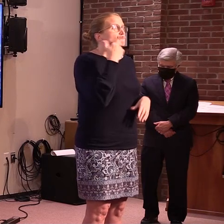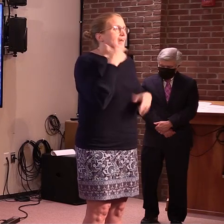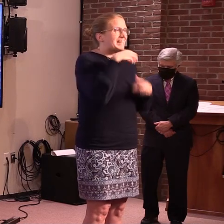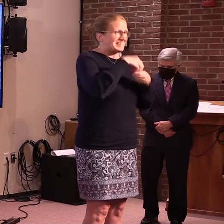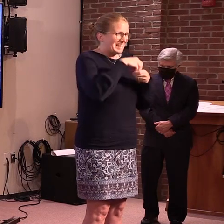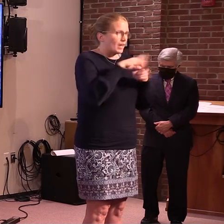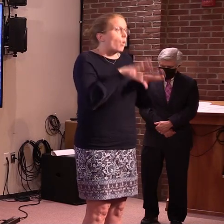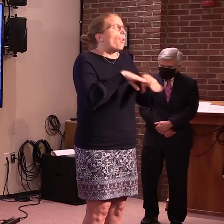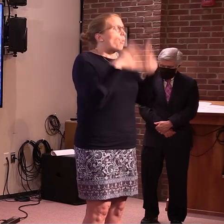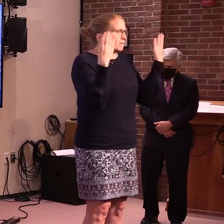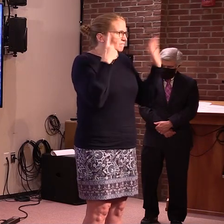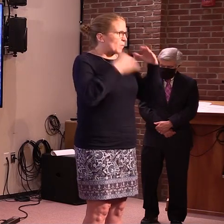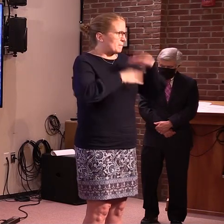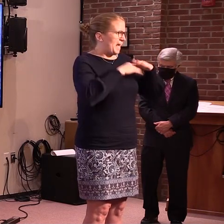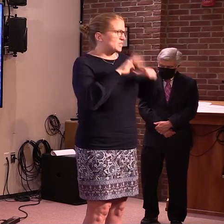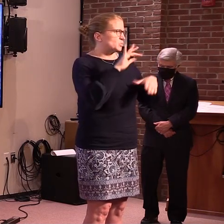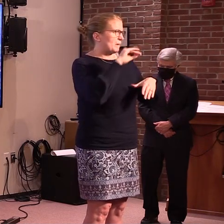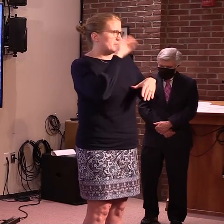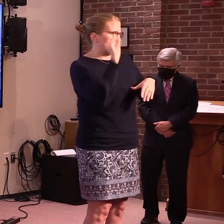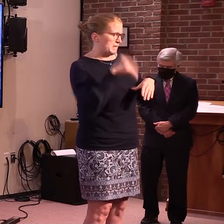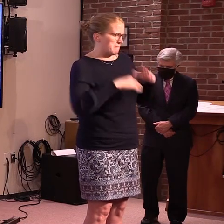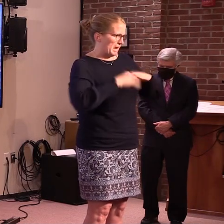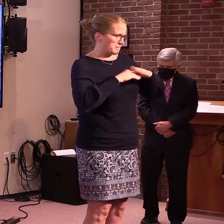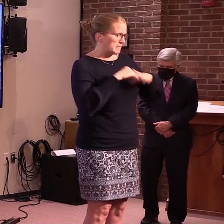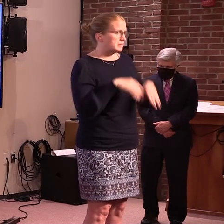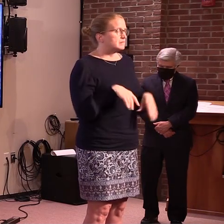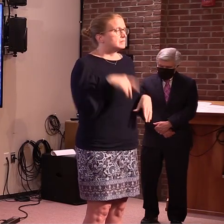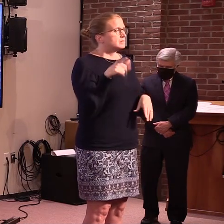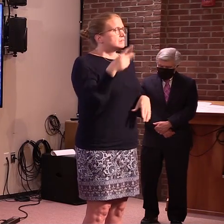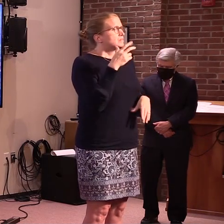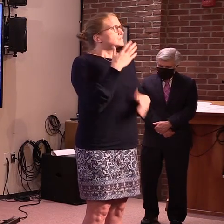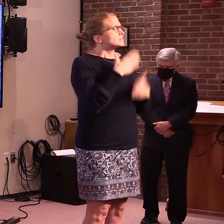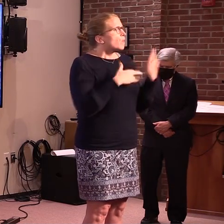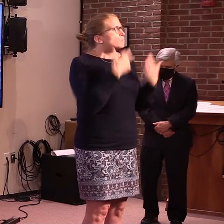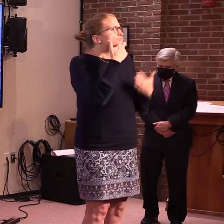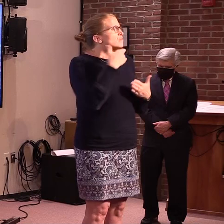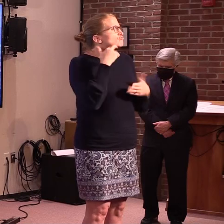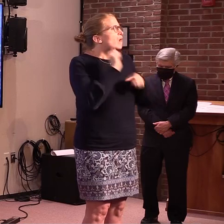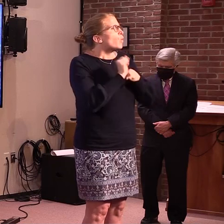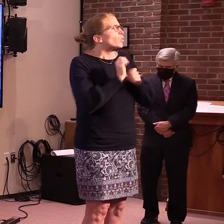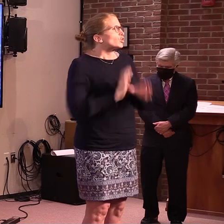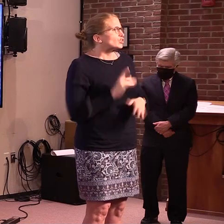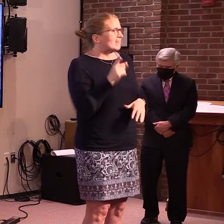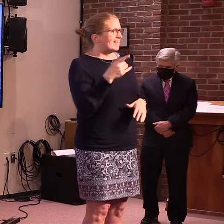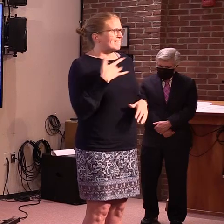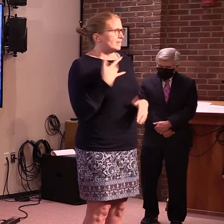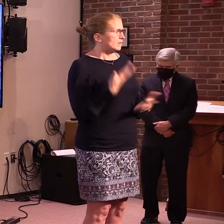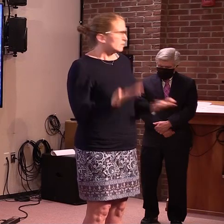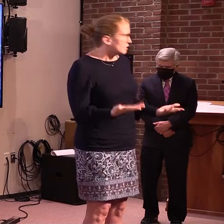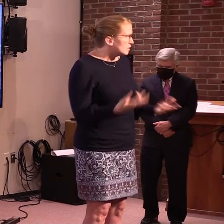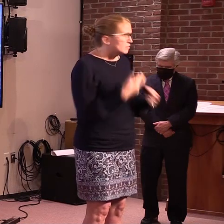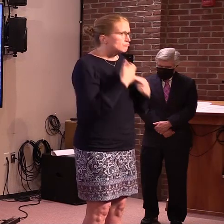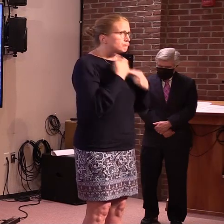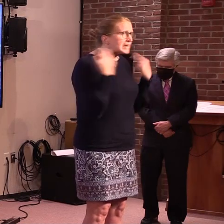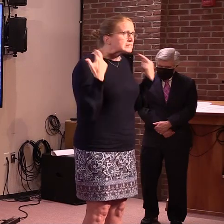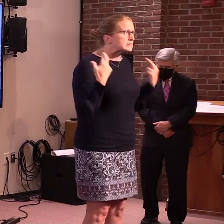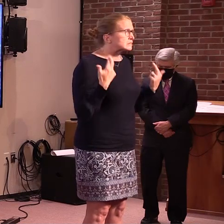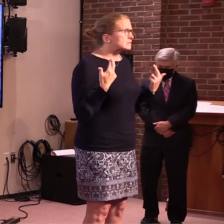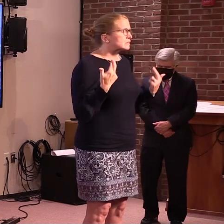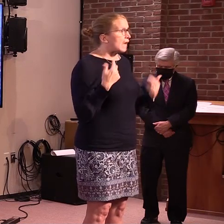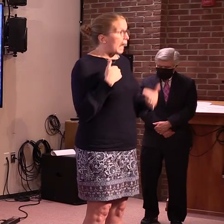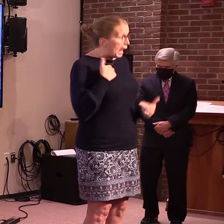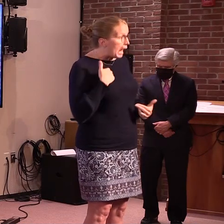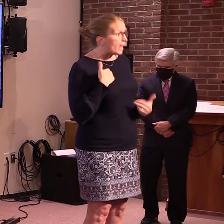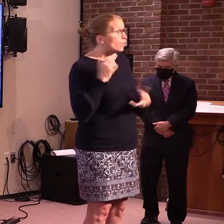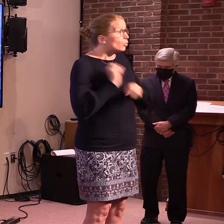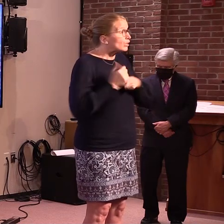25% capacity, and there are restaurant workers who say that they feel they're being put at risk by their work because the diners don't have to wear